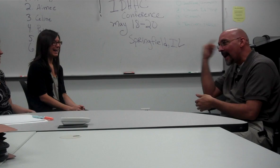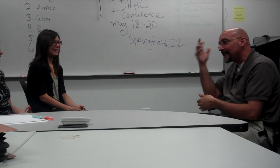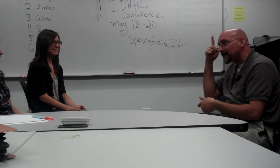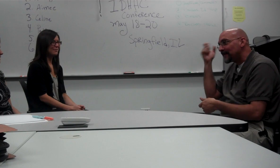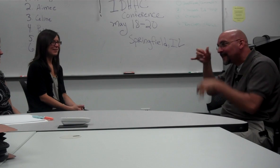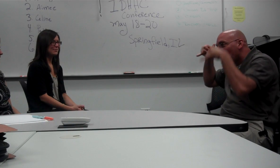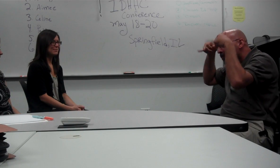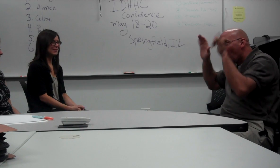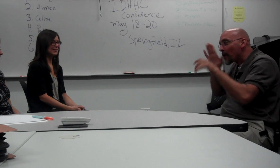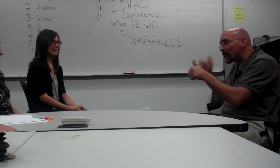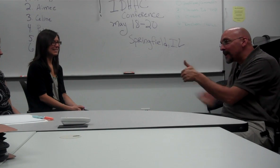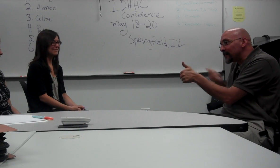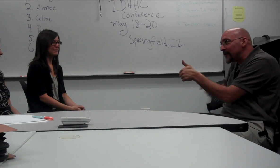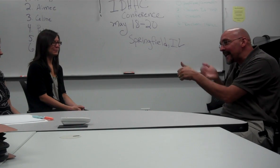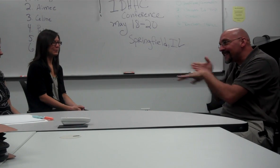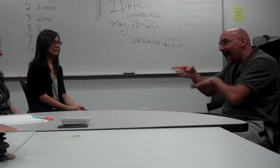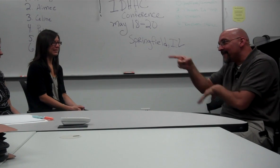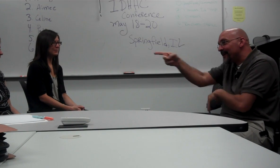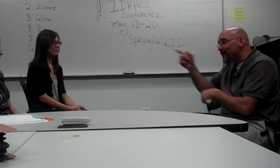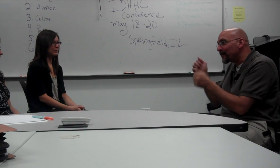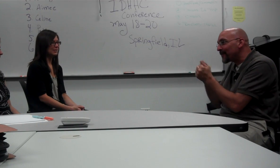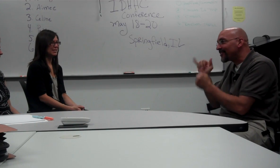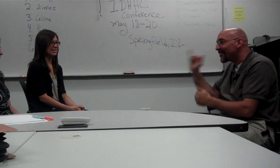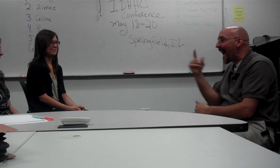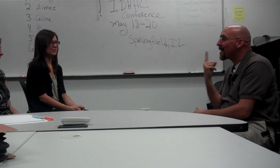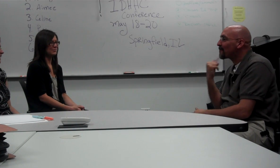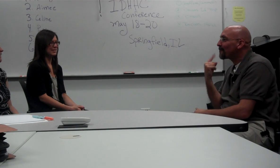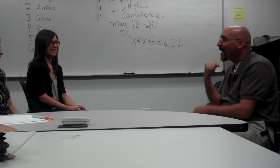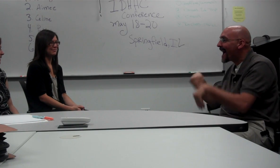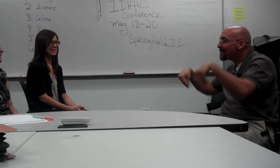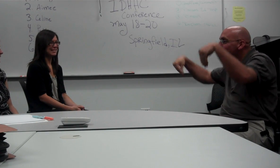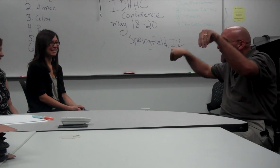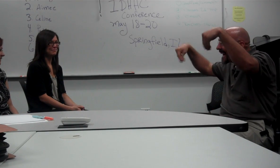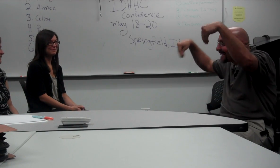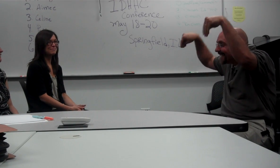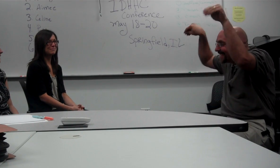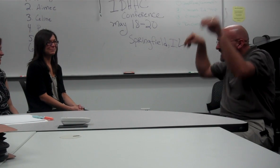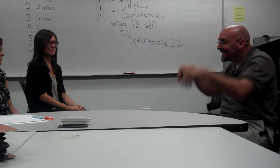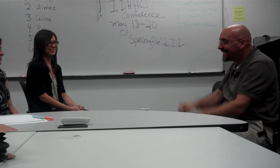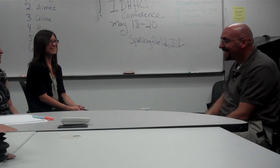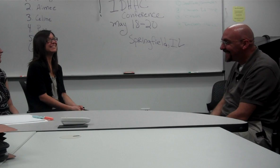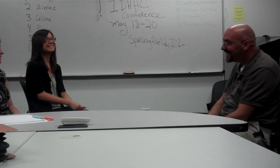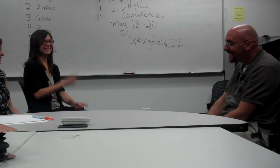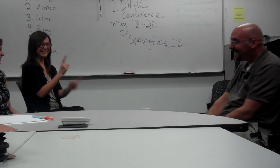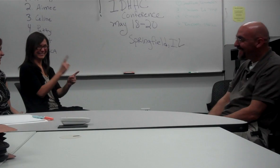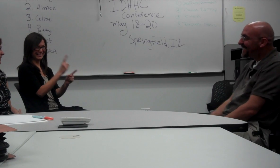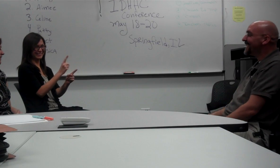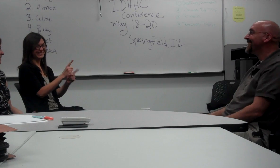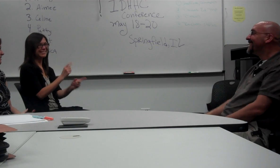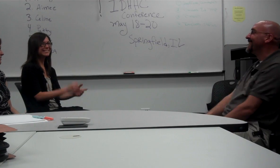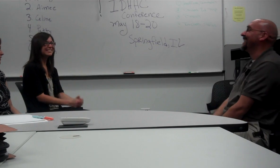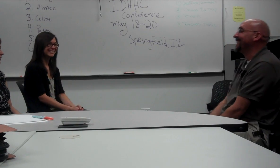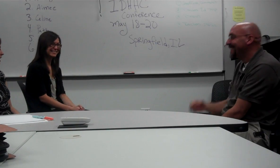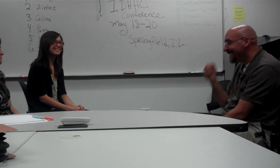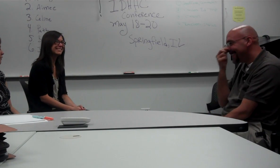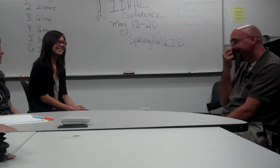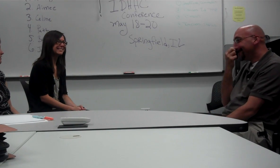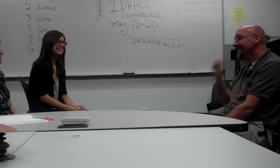I don't know if that would be a good idea for the bull. He would probably chase after you with that red cape. That's true. That's true. I'm more into